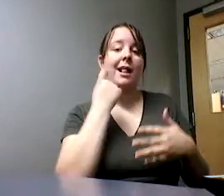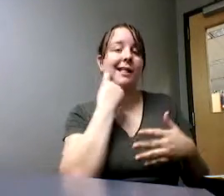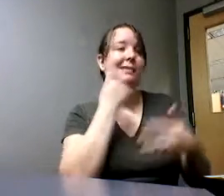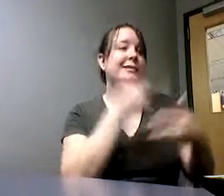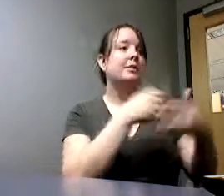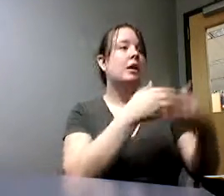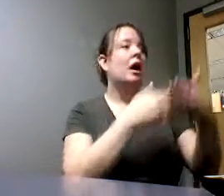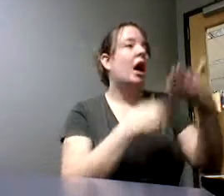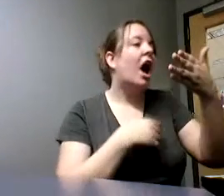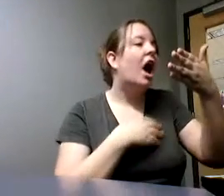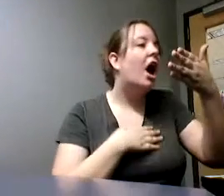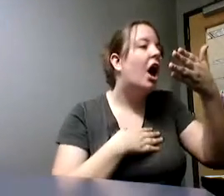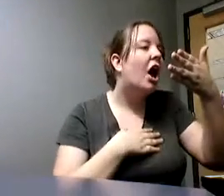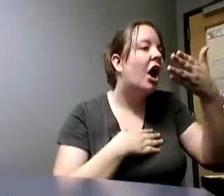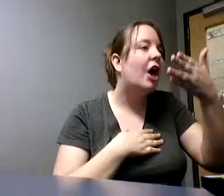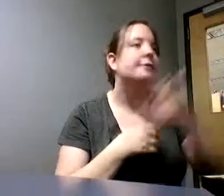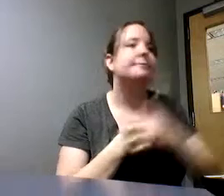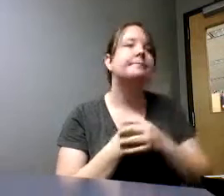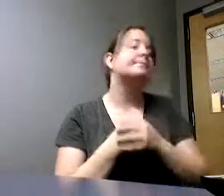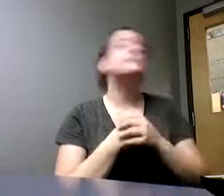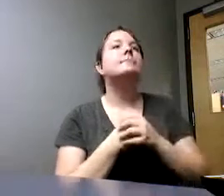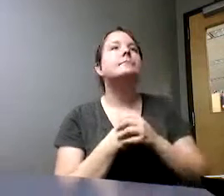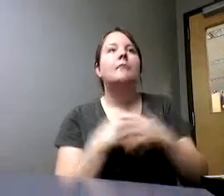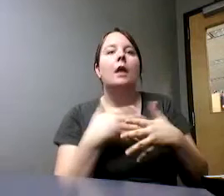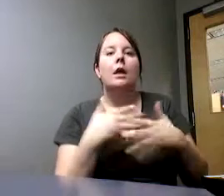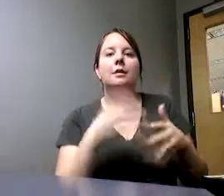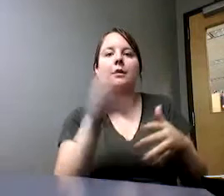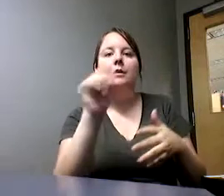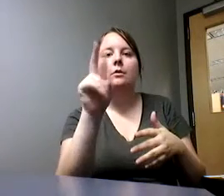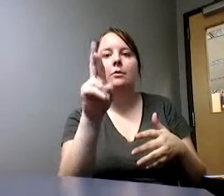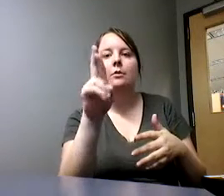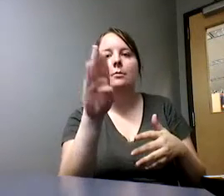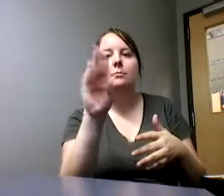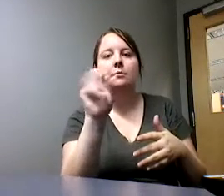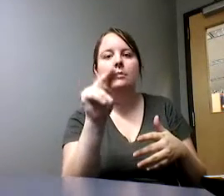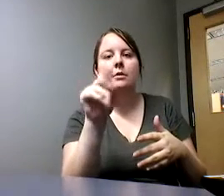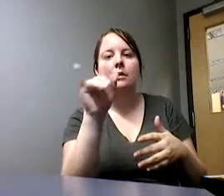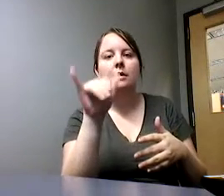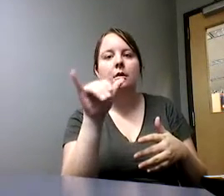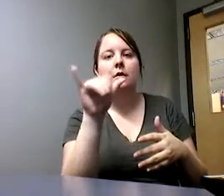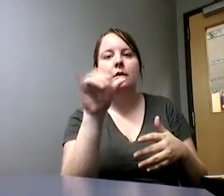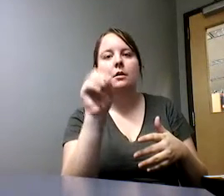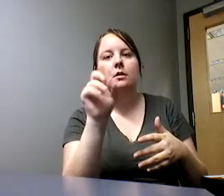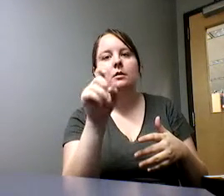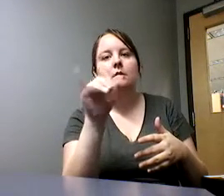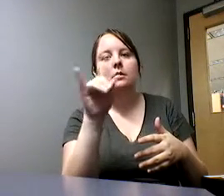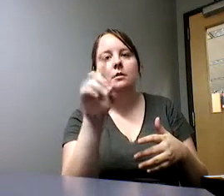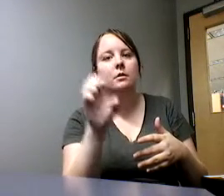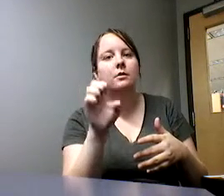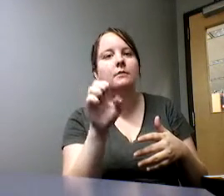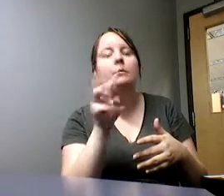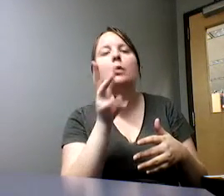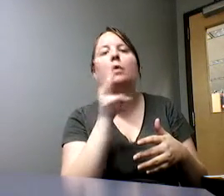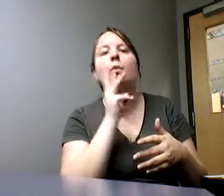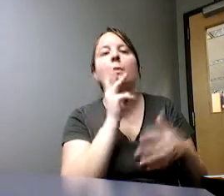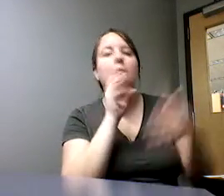have, every time you exhale carbon dioxide, other gases, as well as water vapor. The water vapor in your breath hits the window,